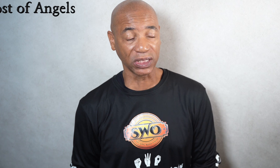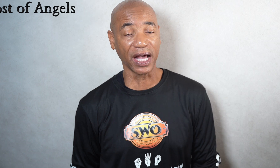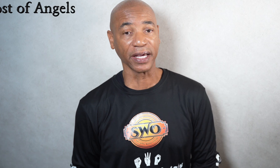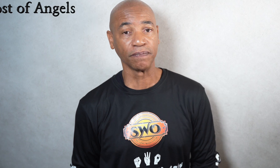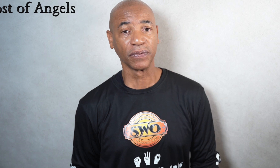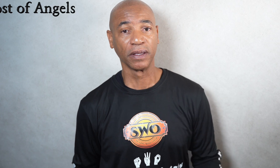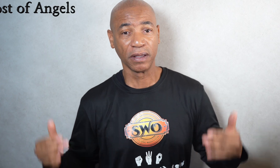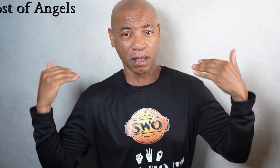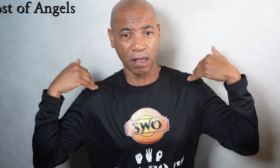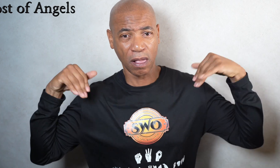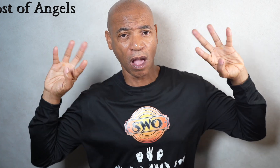sign.